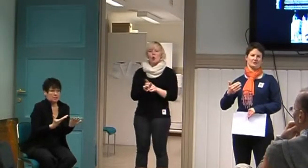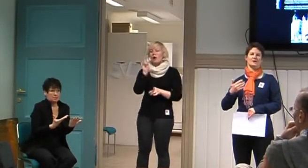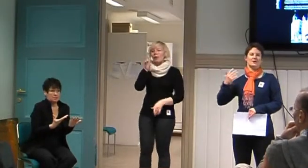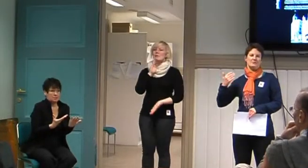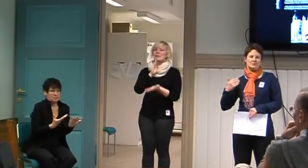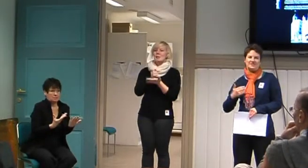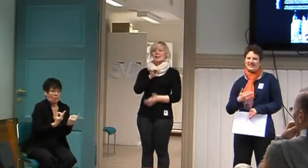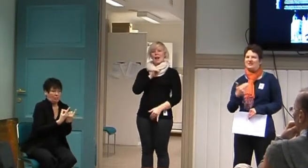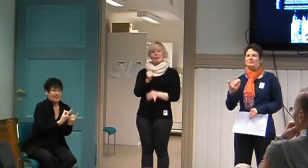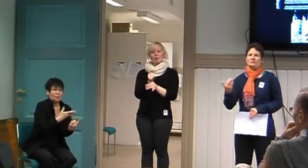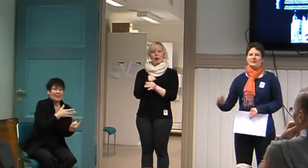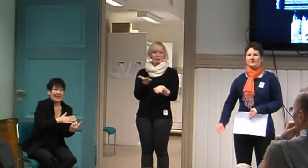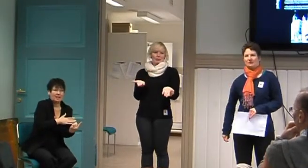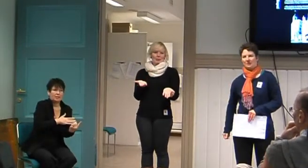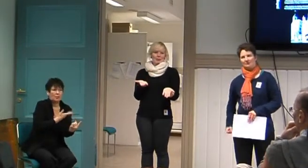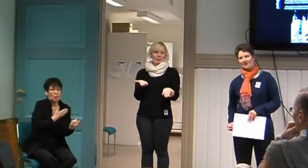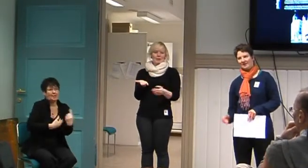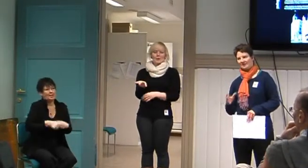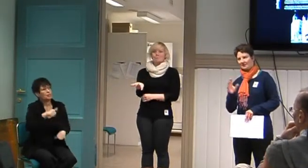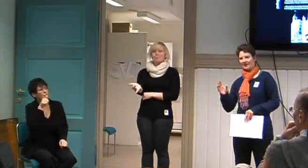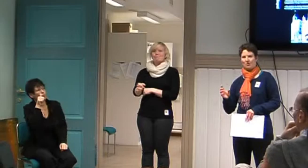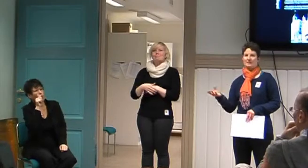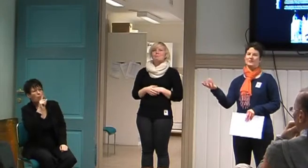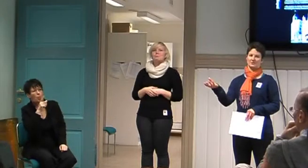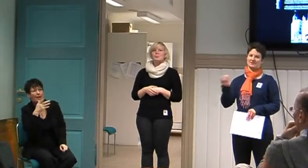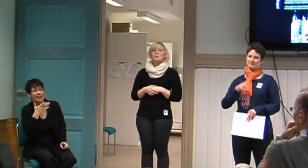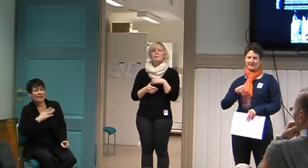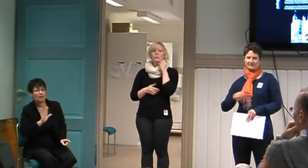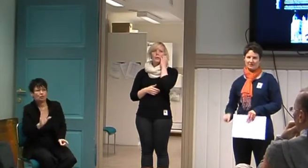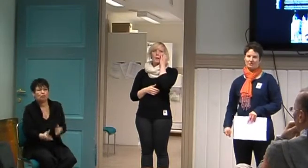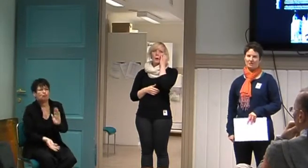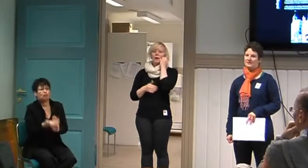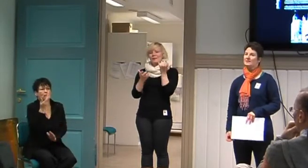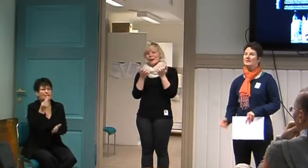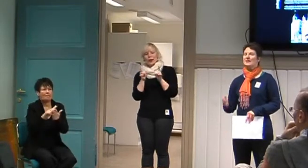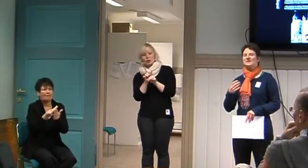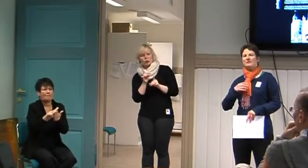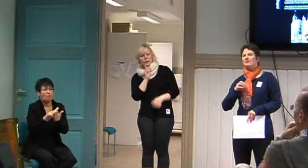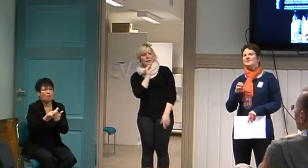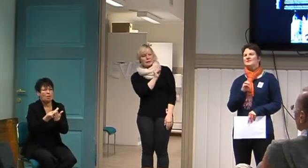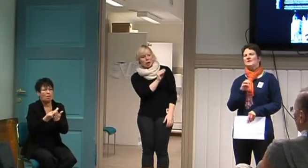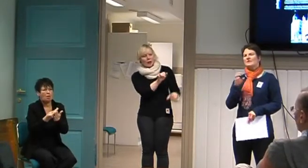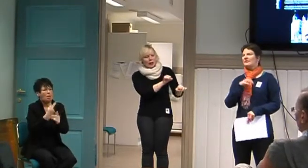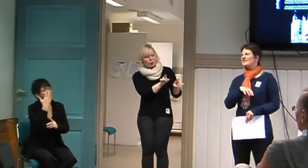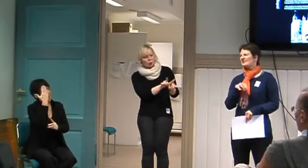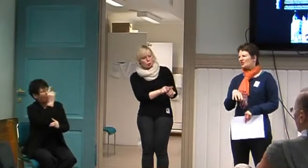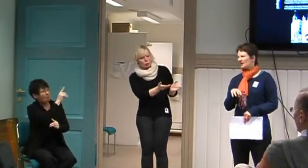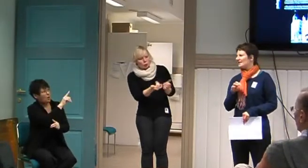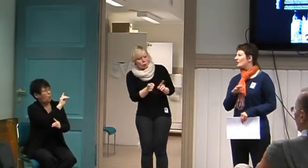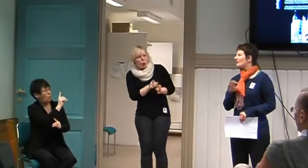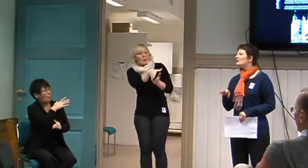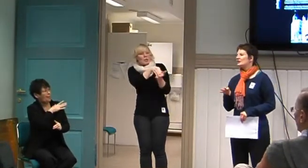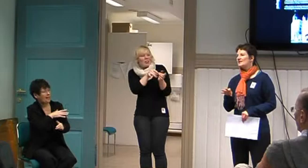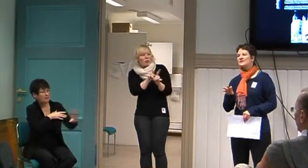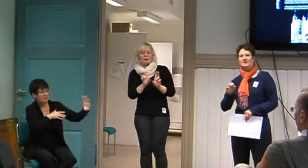have to predict what we're going to try and spend money on in order to be given a grant. So it was financially